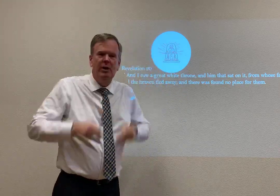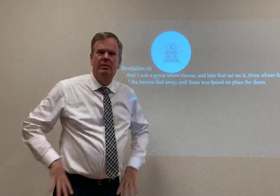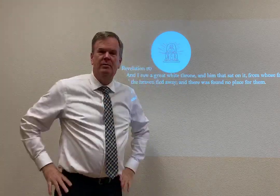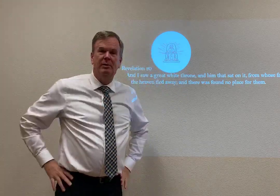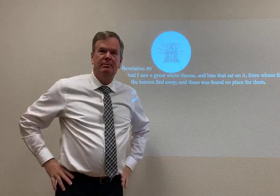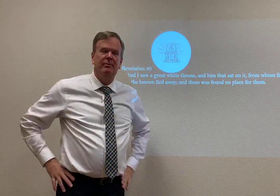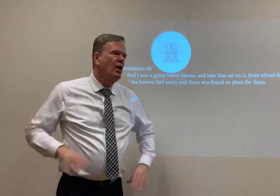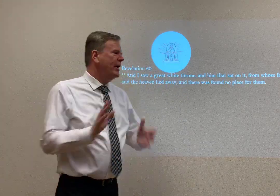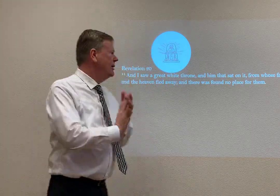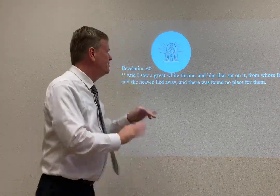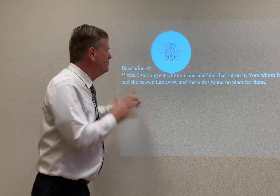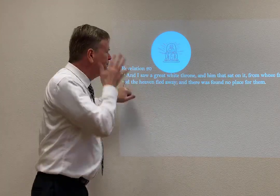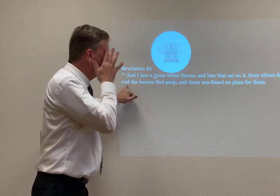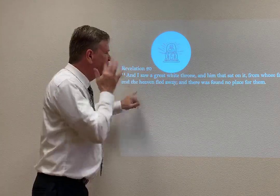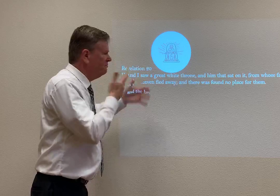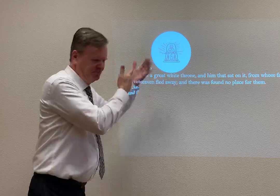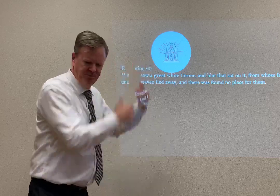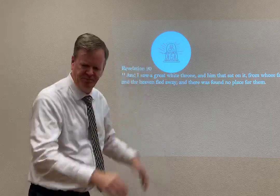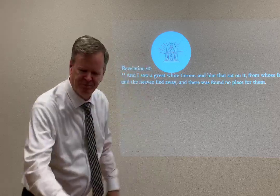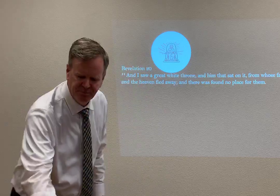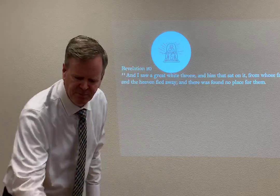In Revelation, you see it. It tells you so.